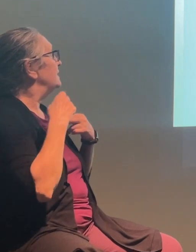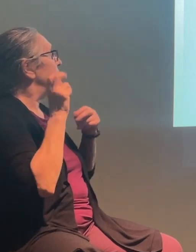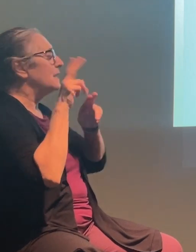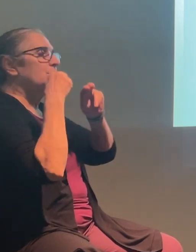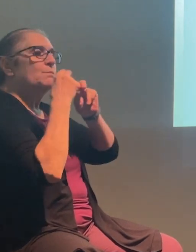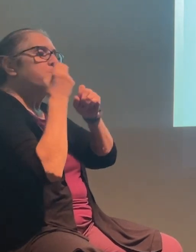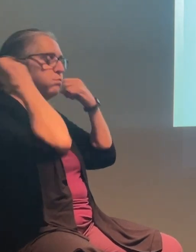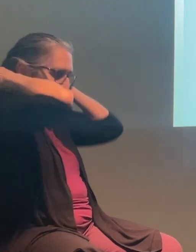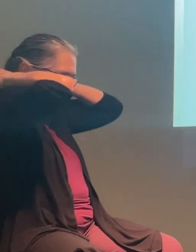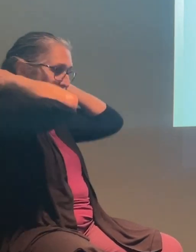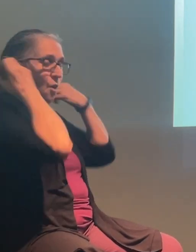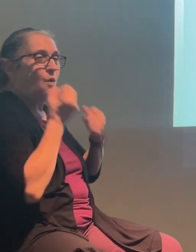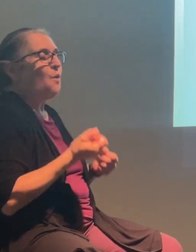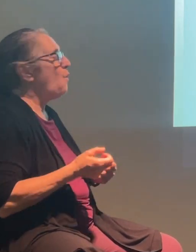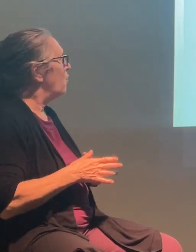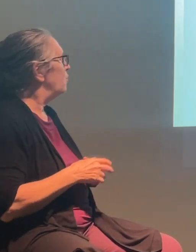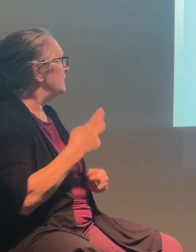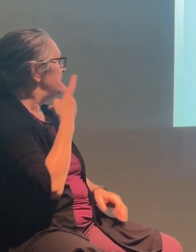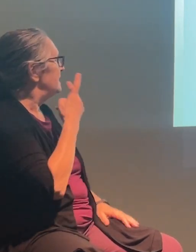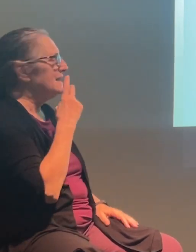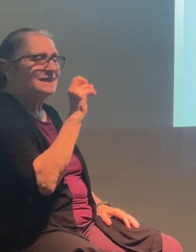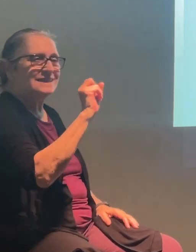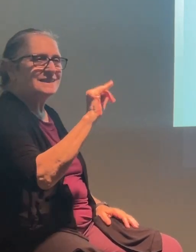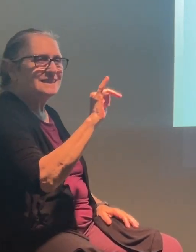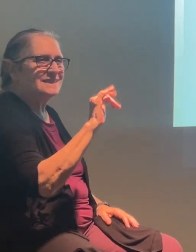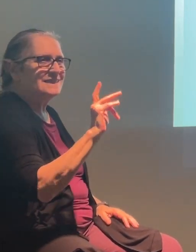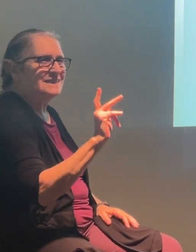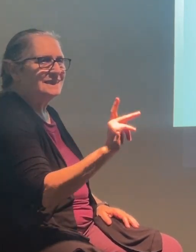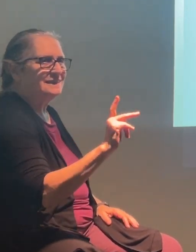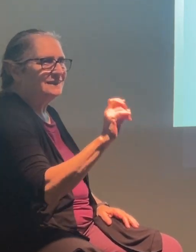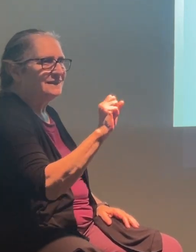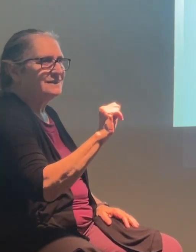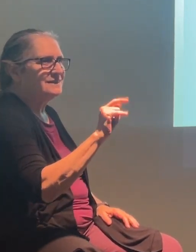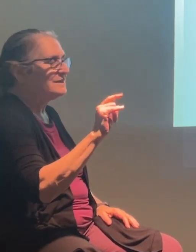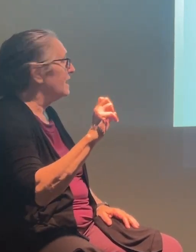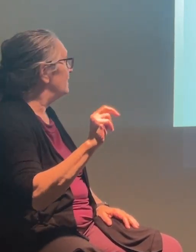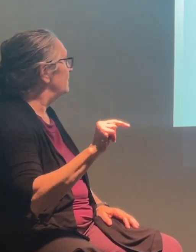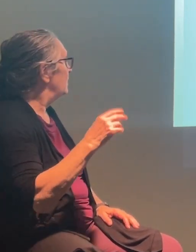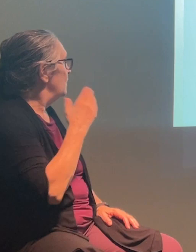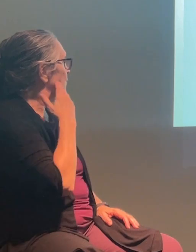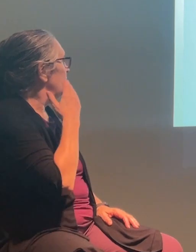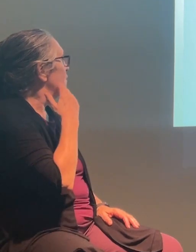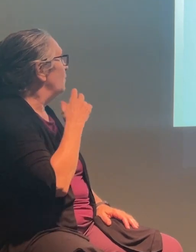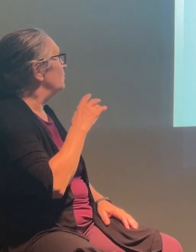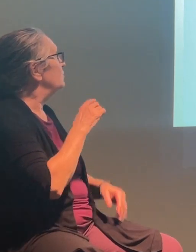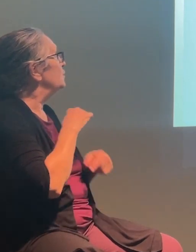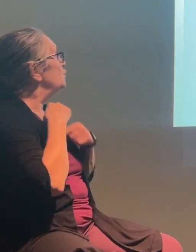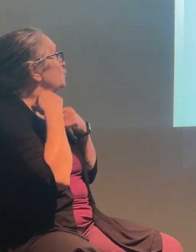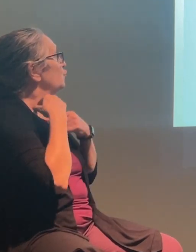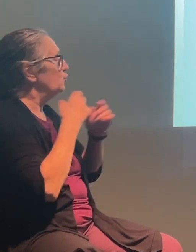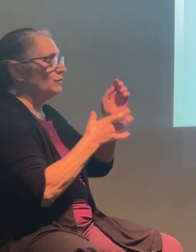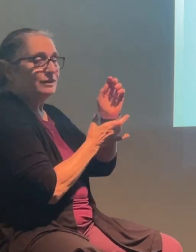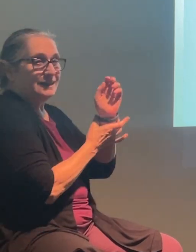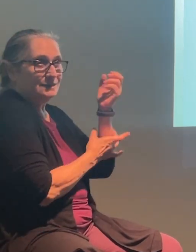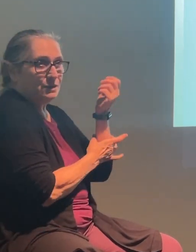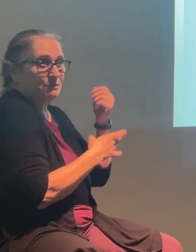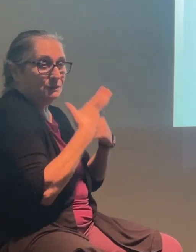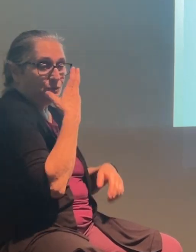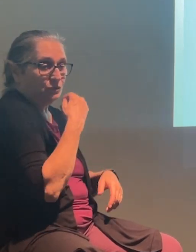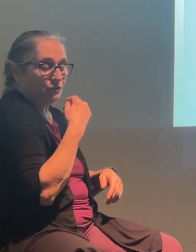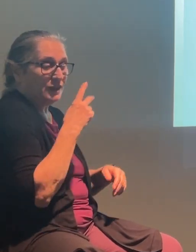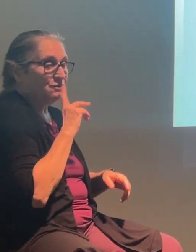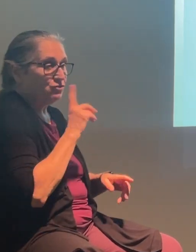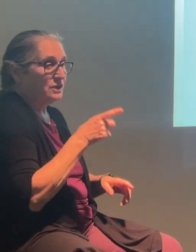satin. We know the jewelry is most likely real for the photo, so it's really good stuff. Also,